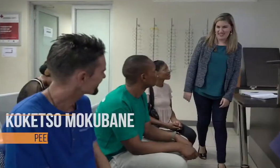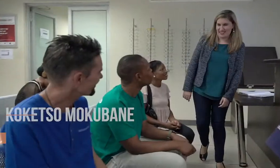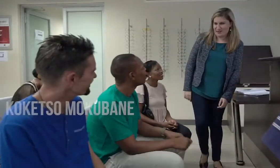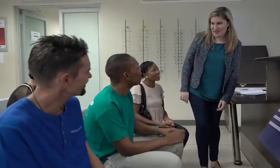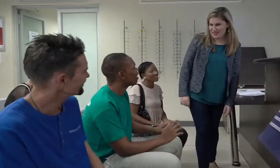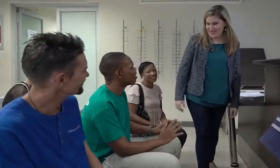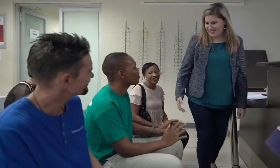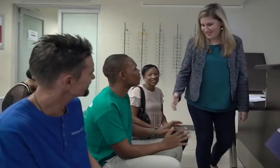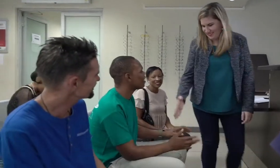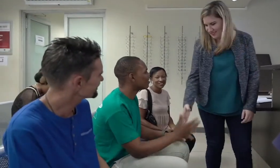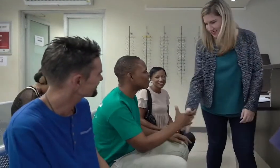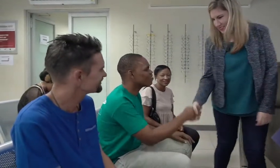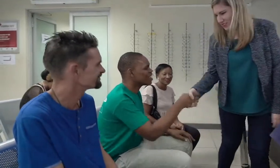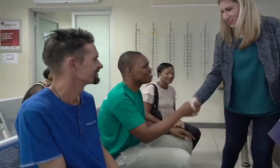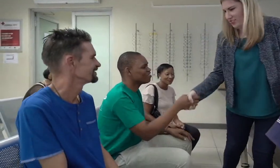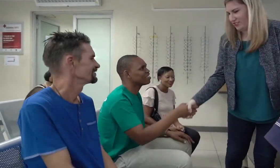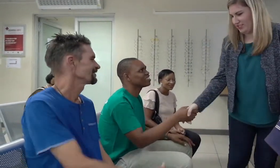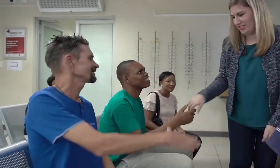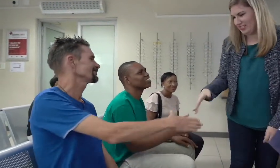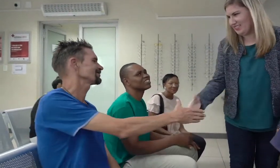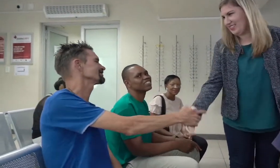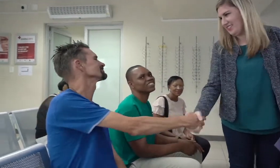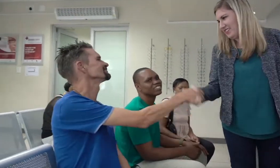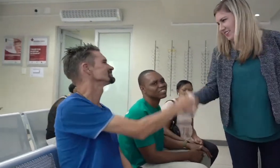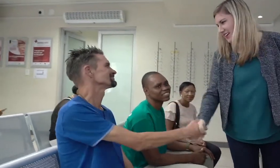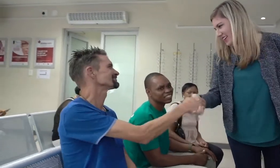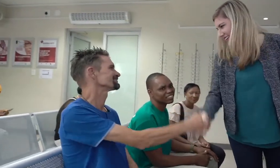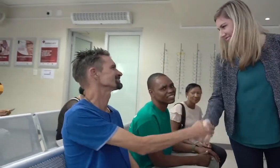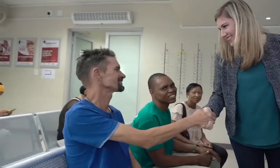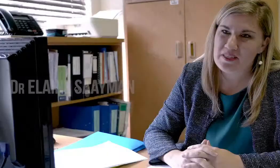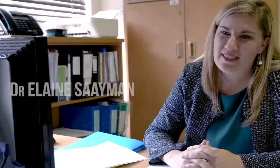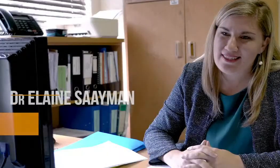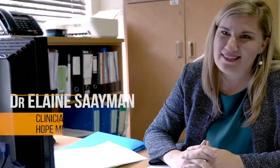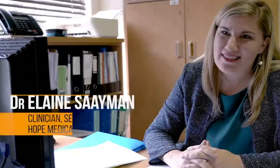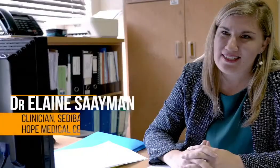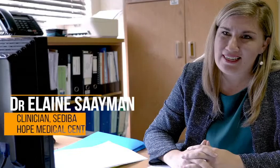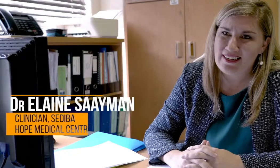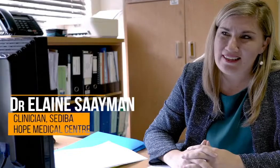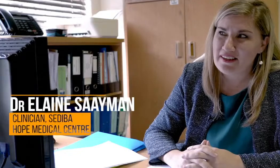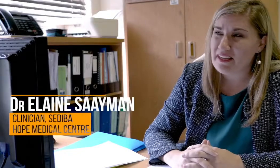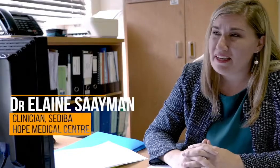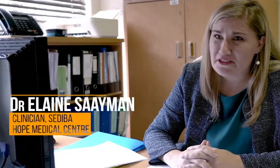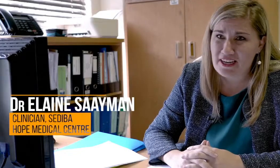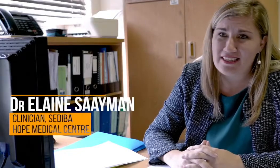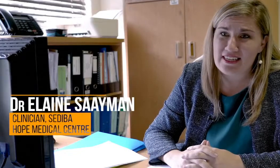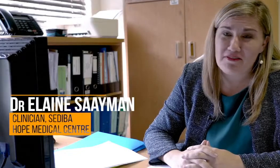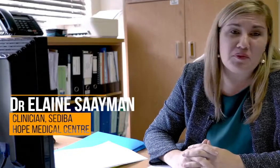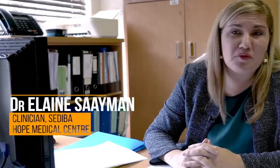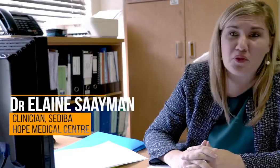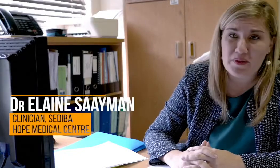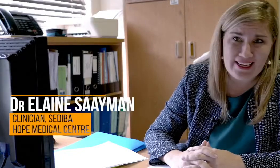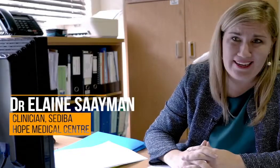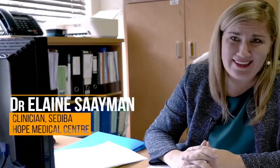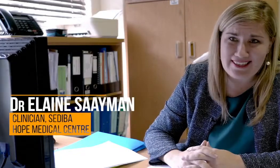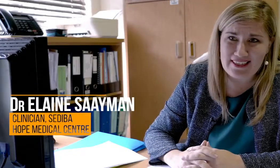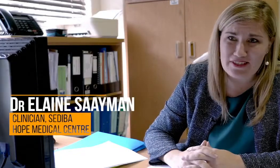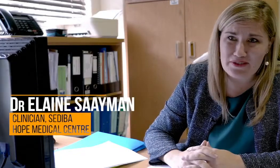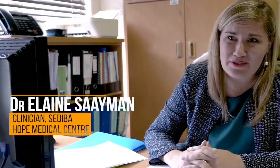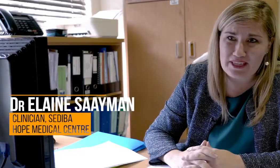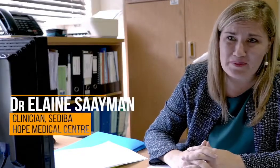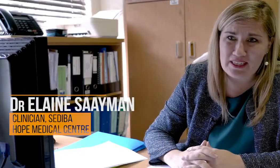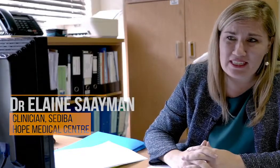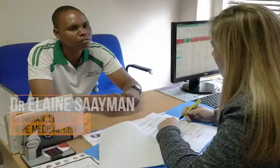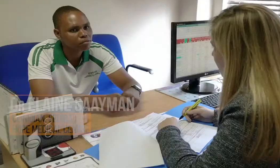recently. Kuketsi for me is quite inspiring in the way that he's persisted in educating even before we had access